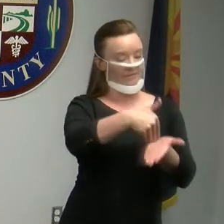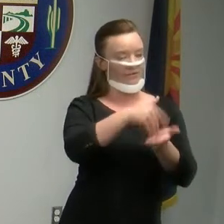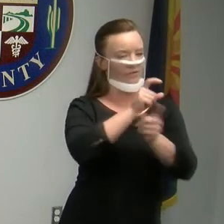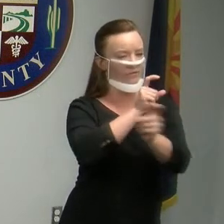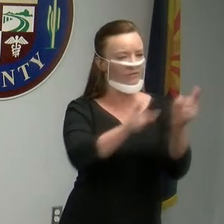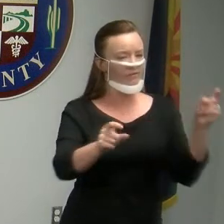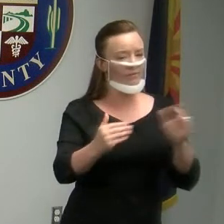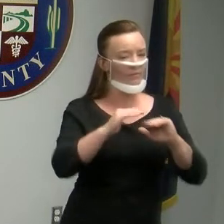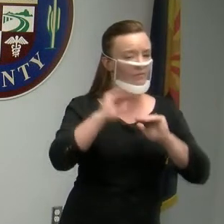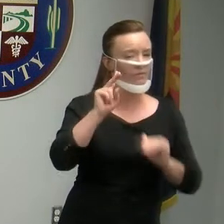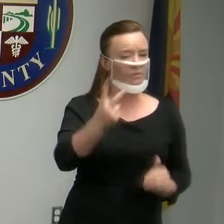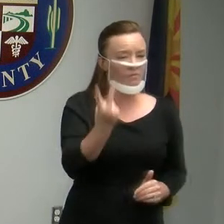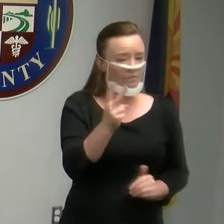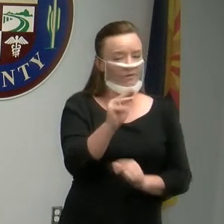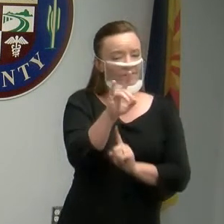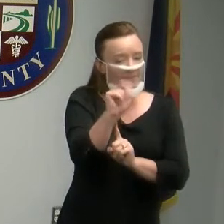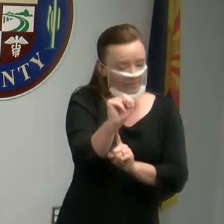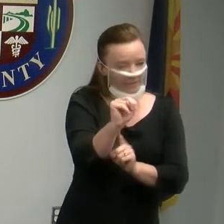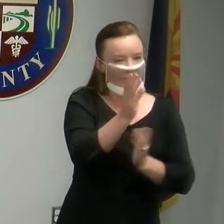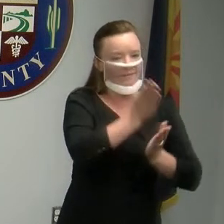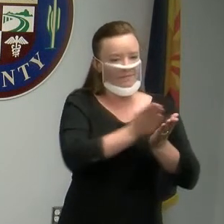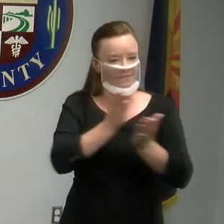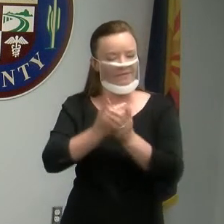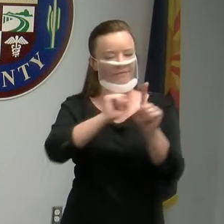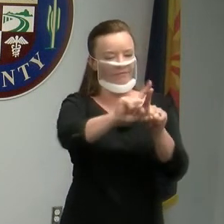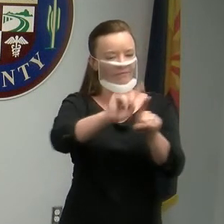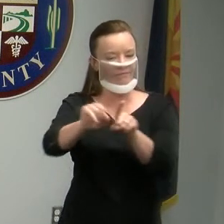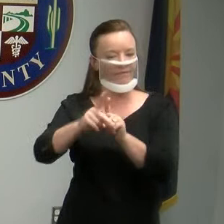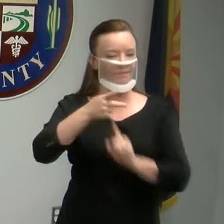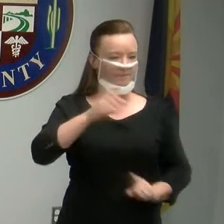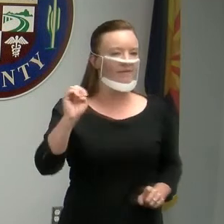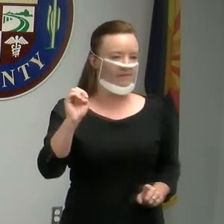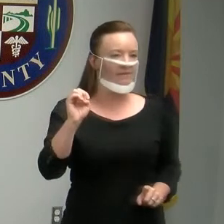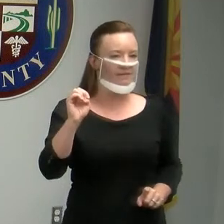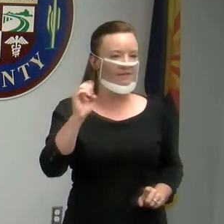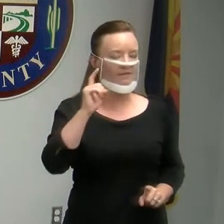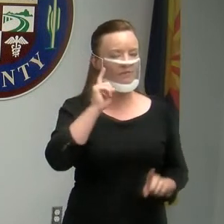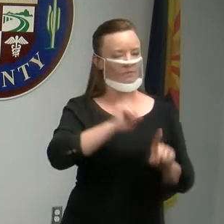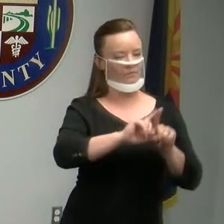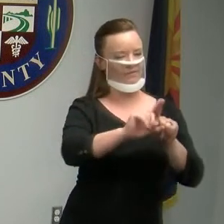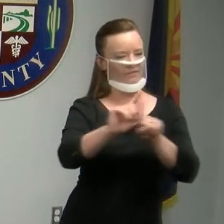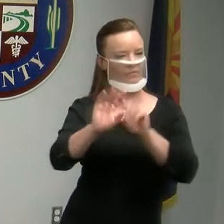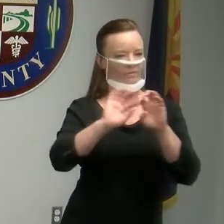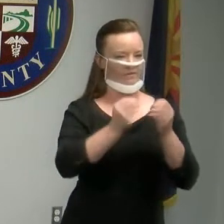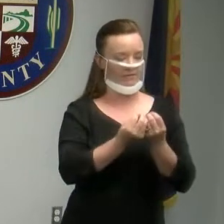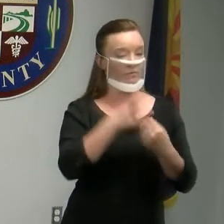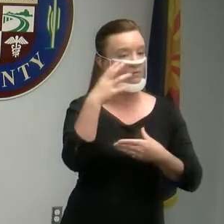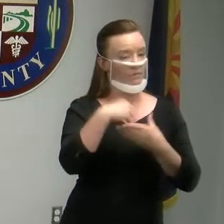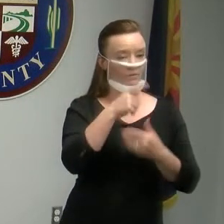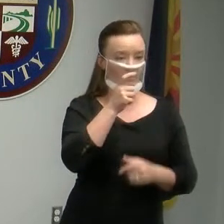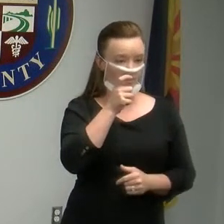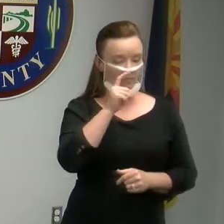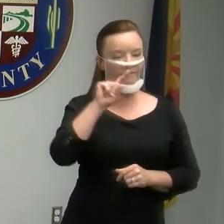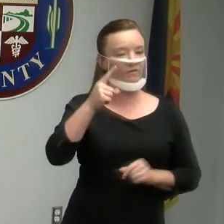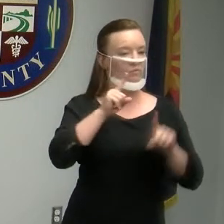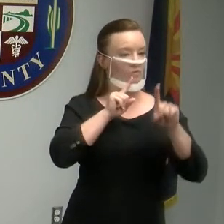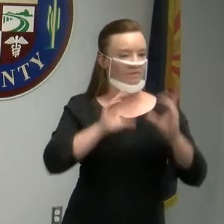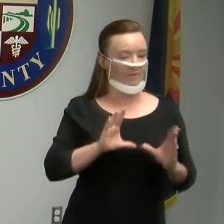to various entities requesting emergency supplies. This includes first responder agencies,